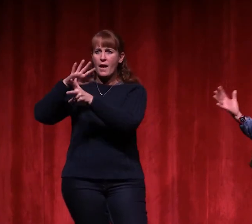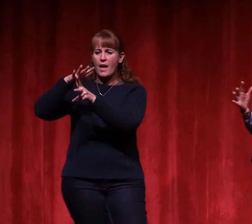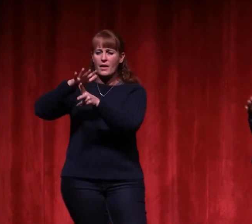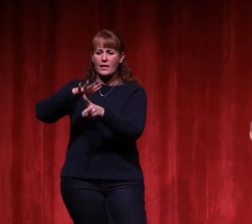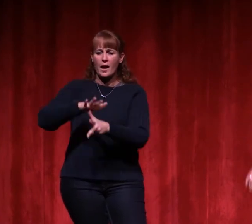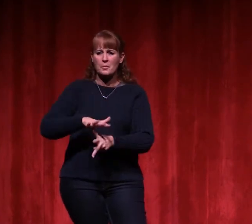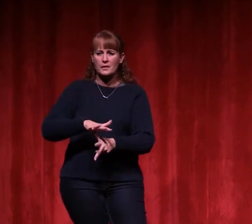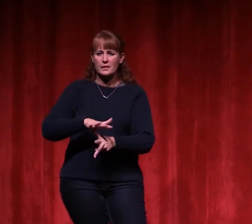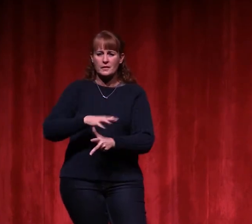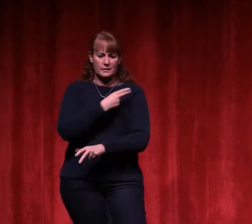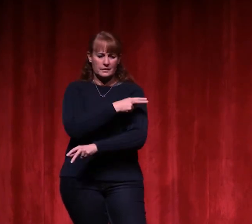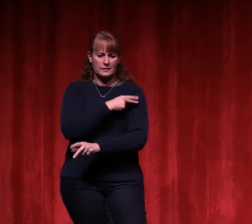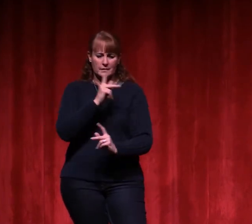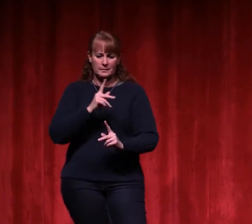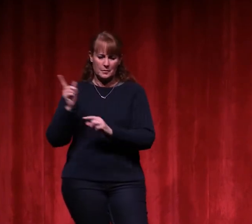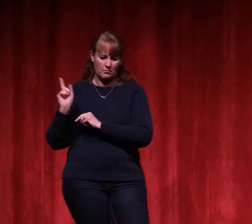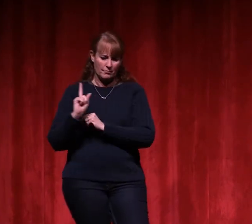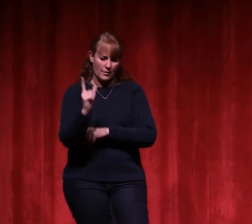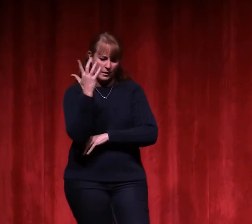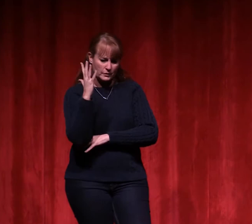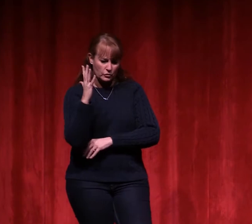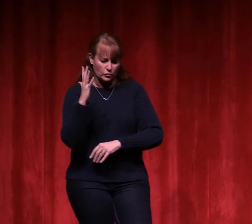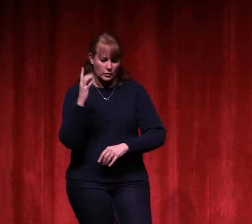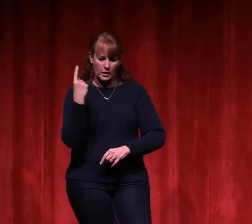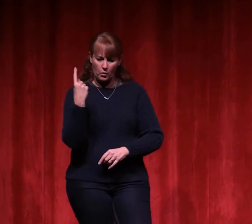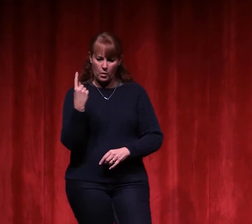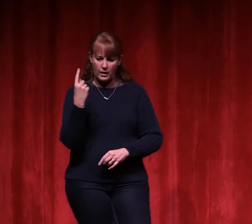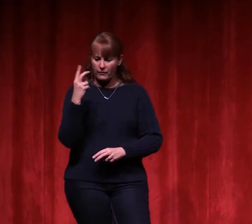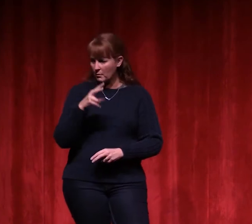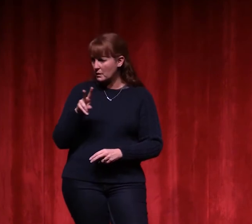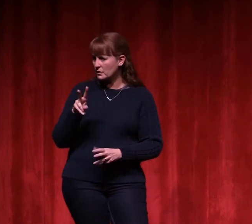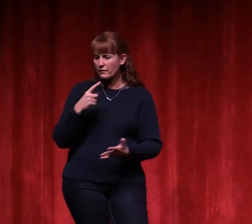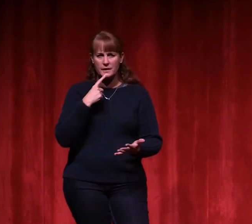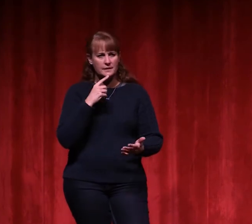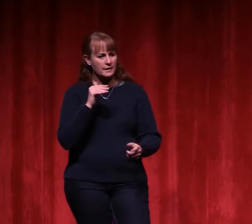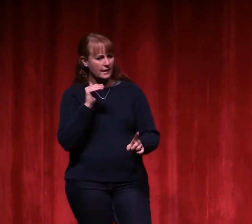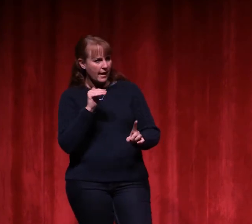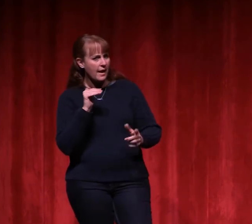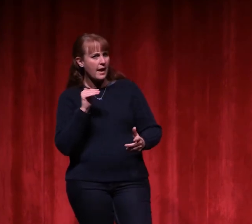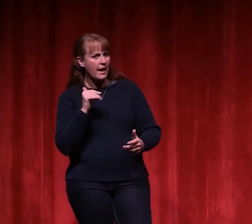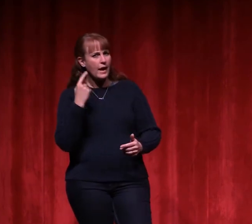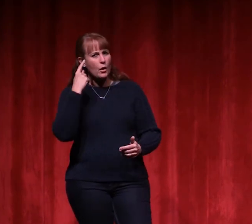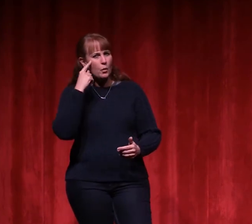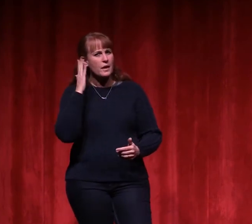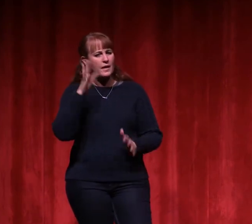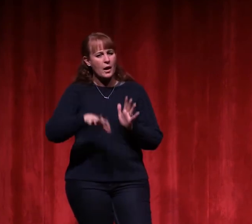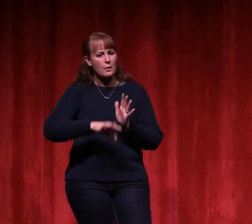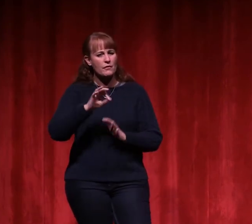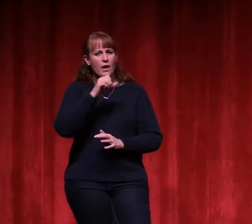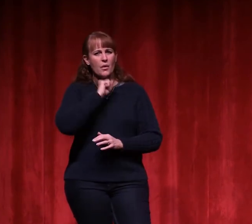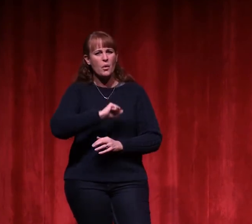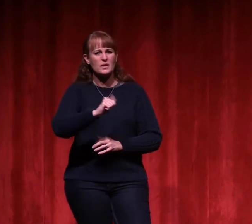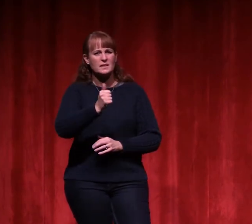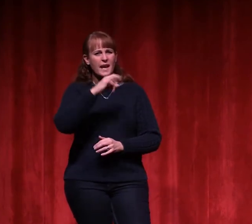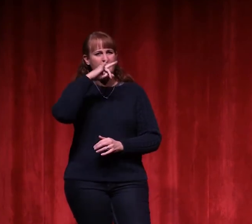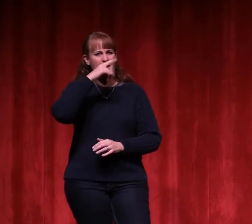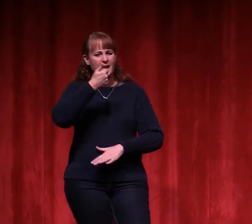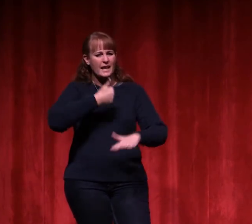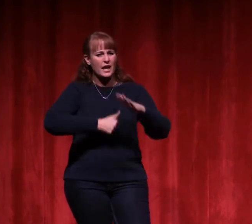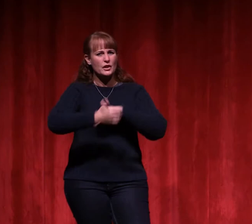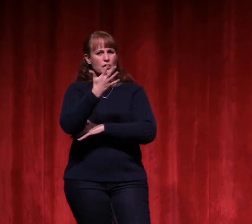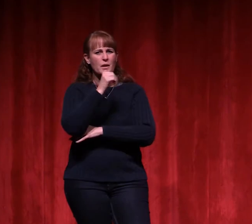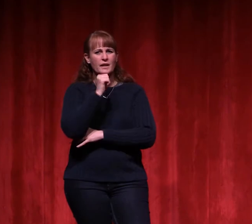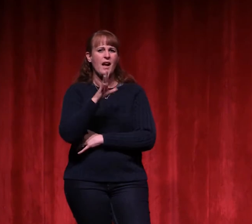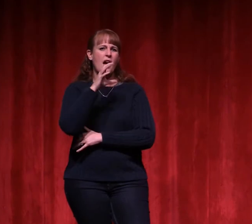the EMTs came running over to the tree, one of them looks over, and he goes, hey, we thought we'd find a 10-year-old kid under this tree,